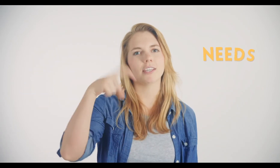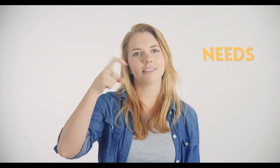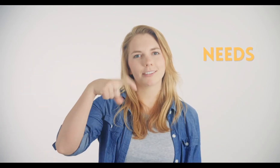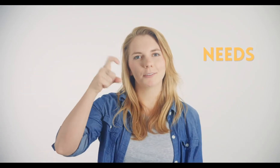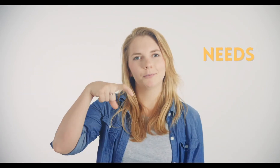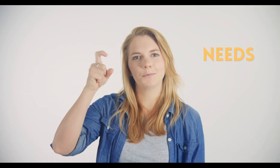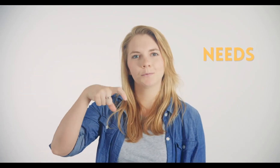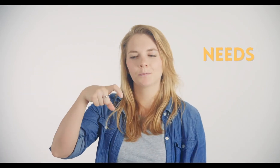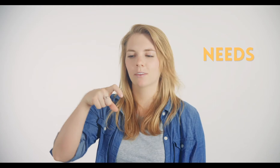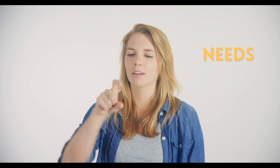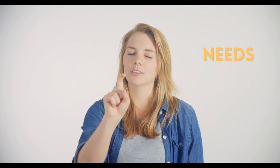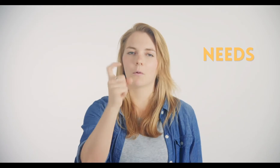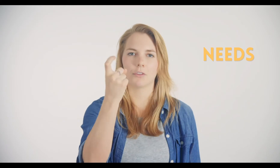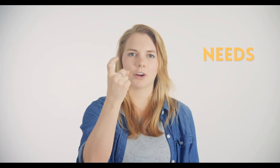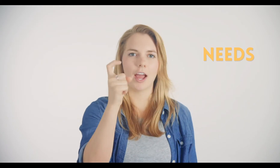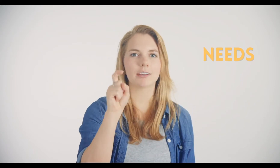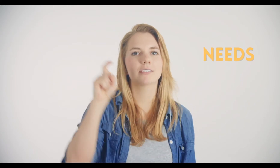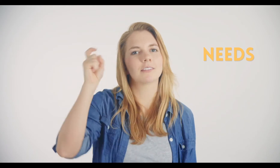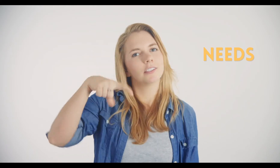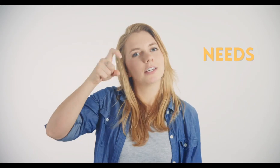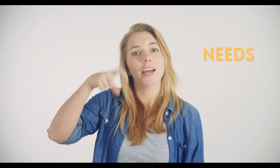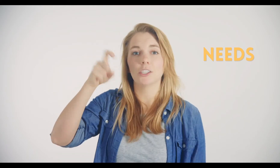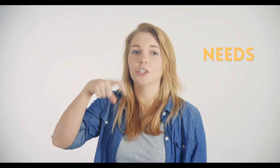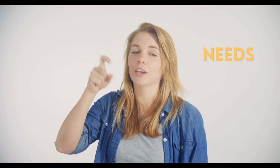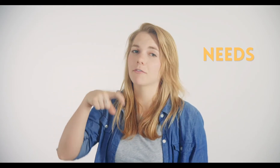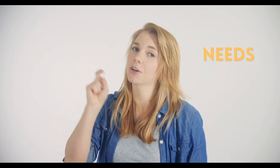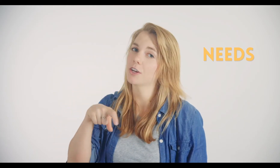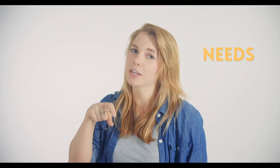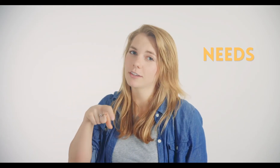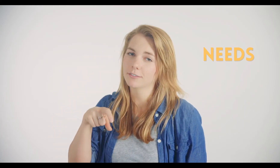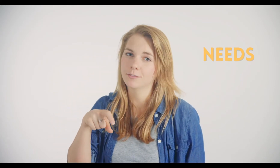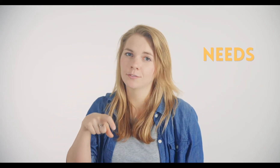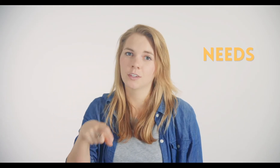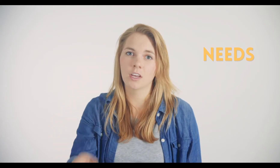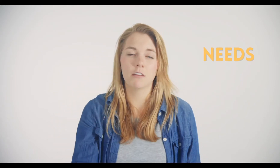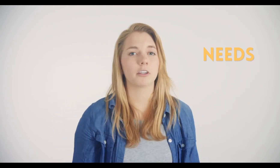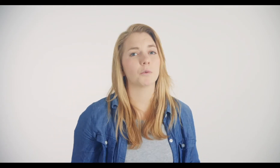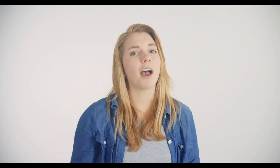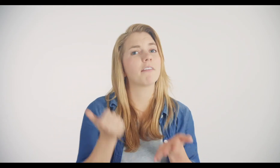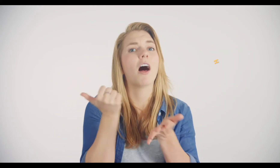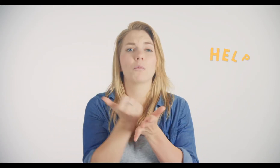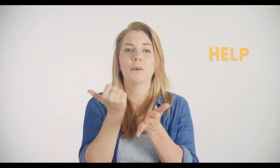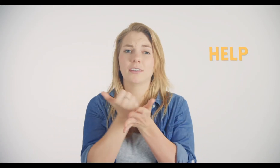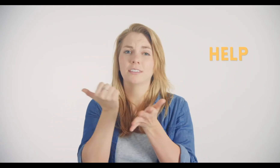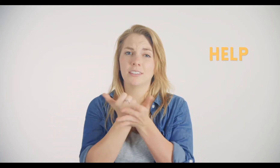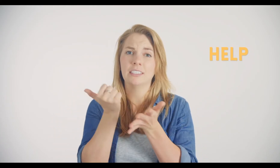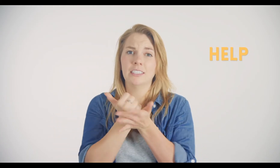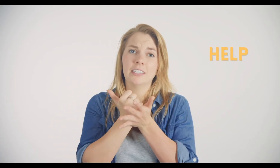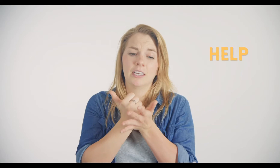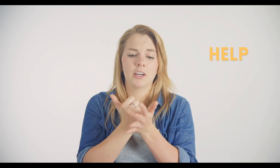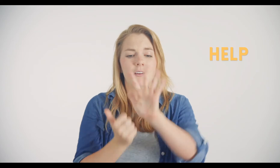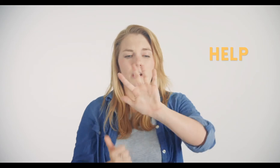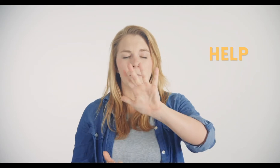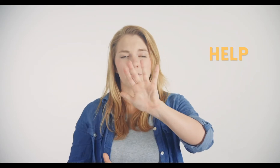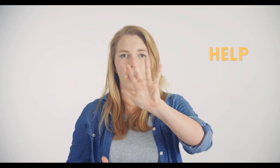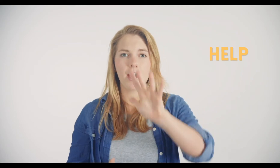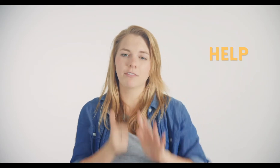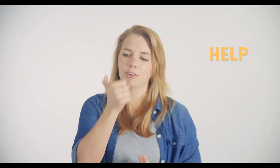needs. Start with your X and shake it for your need. First, we have help. Number 5 and your